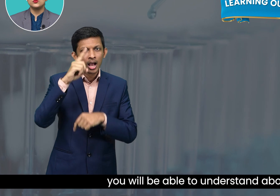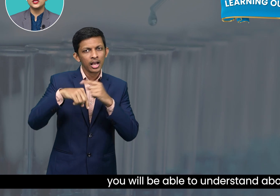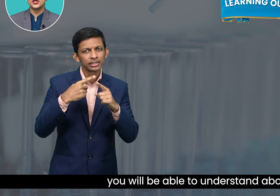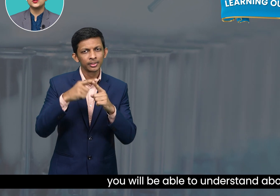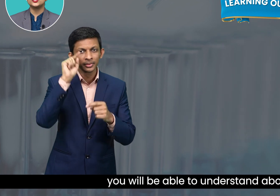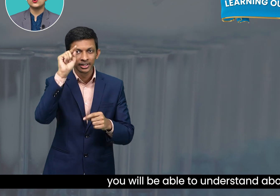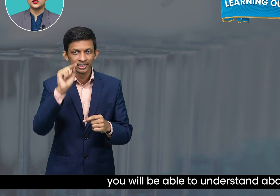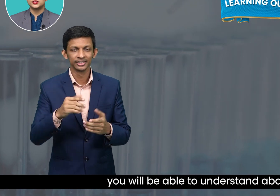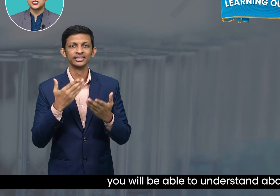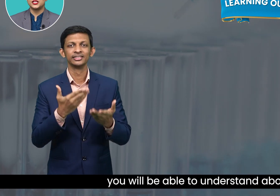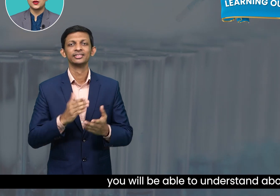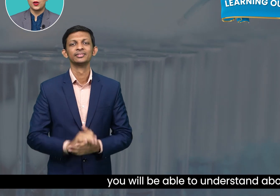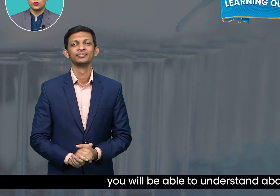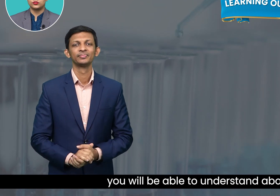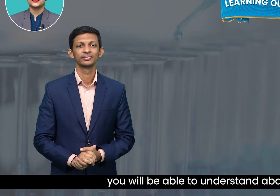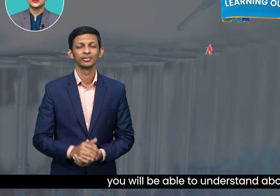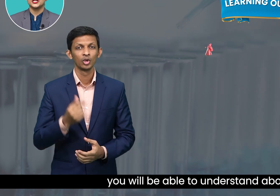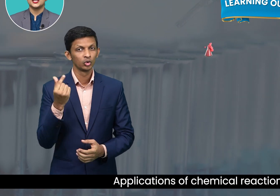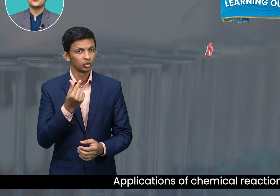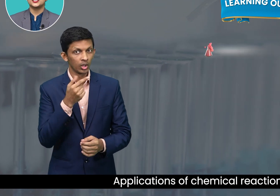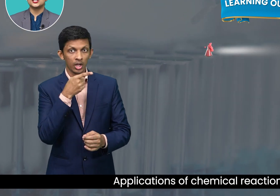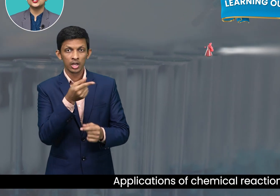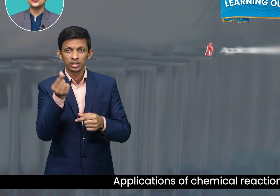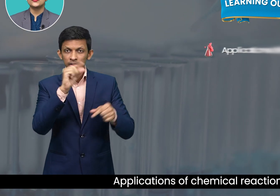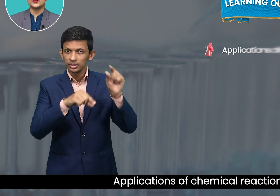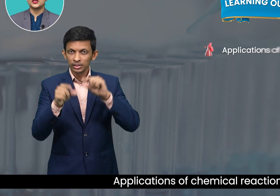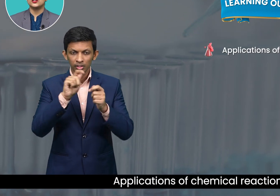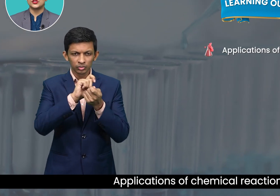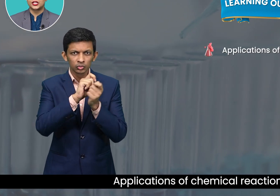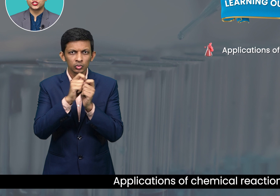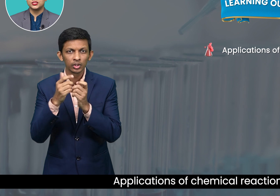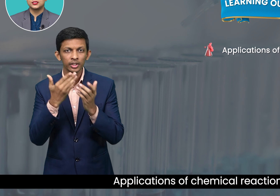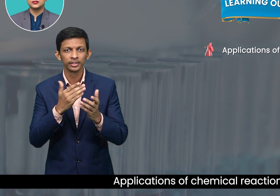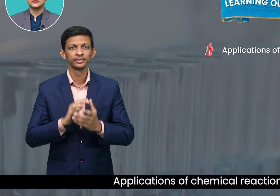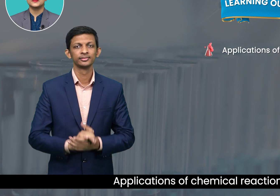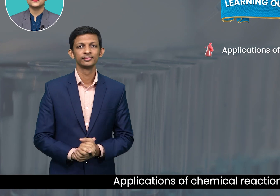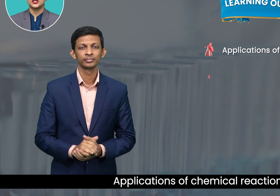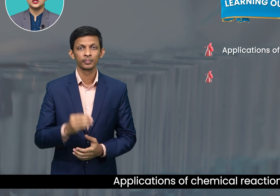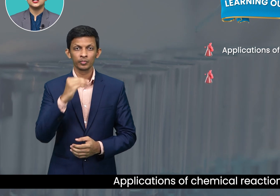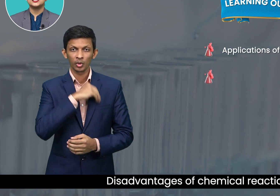you will be able to understand about applications of chemical reactions,